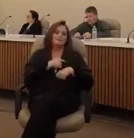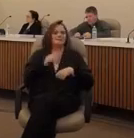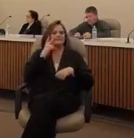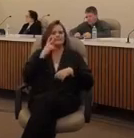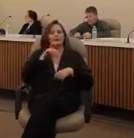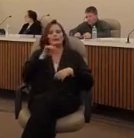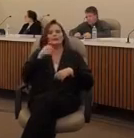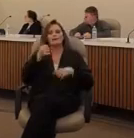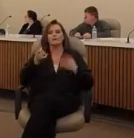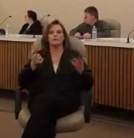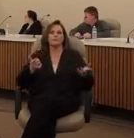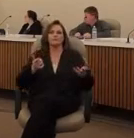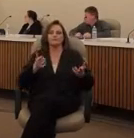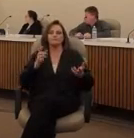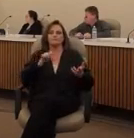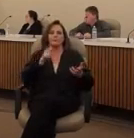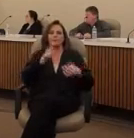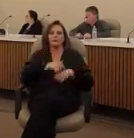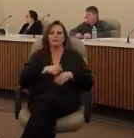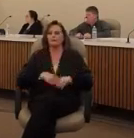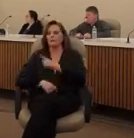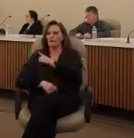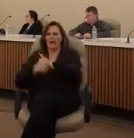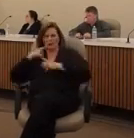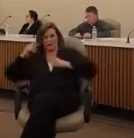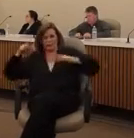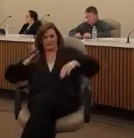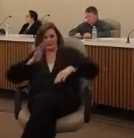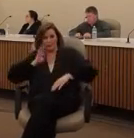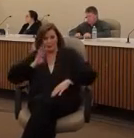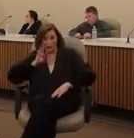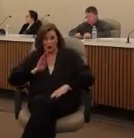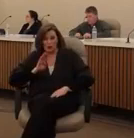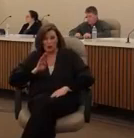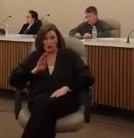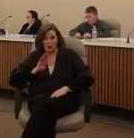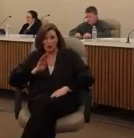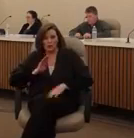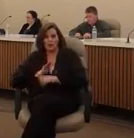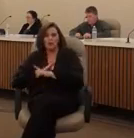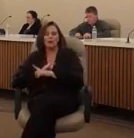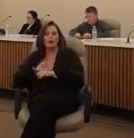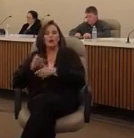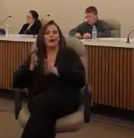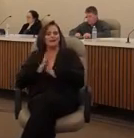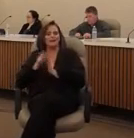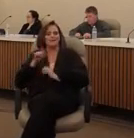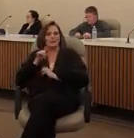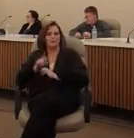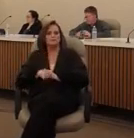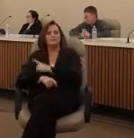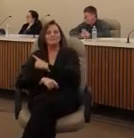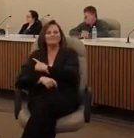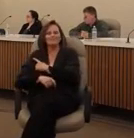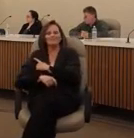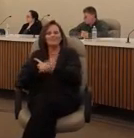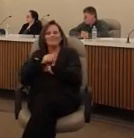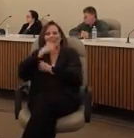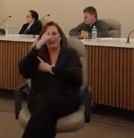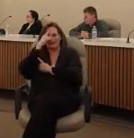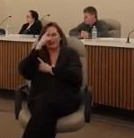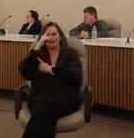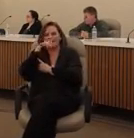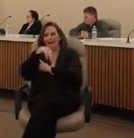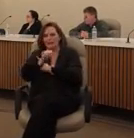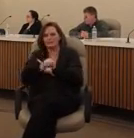be mitigate. selling beer. They're going to do beer and things like. I have asked that question. I believe they will. I have